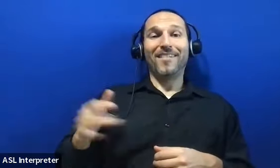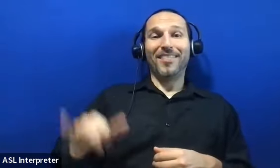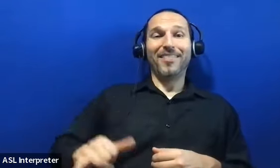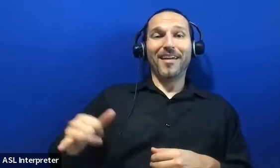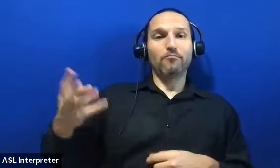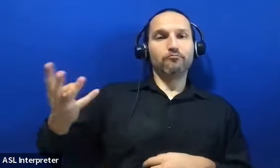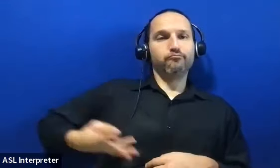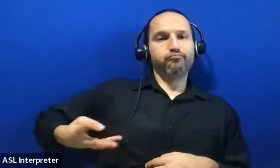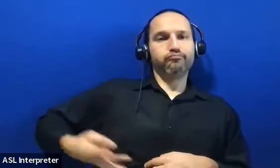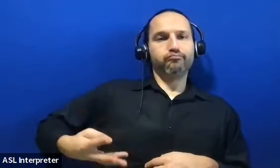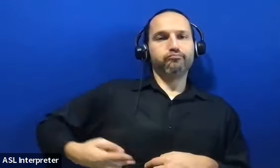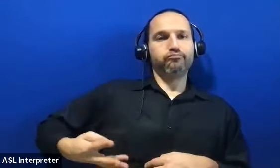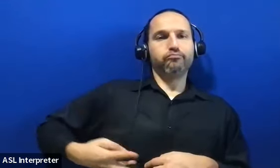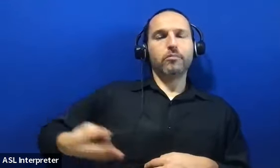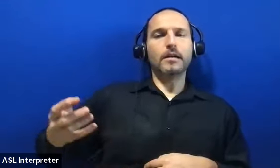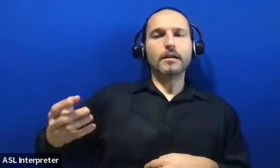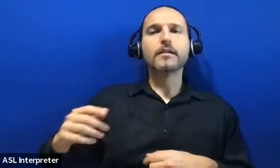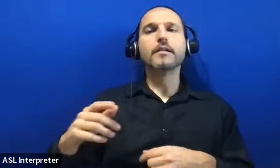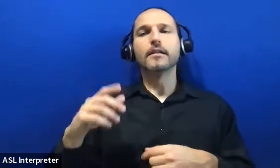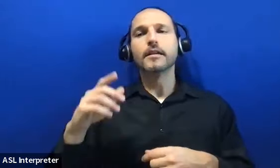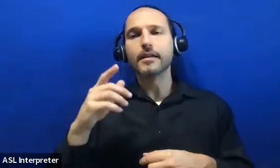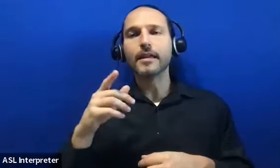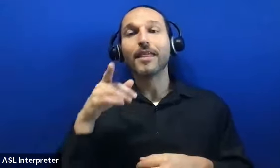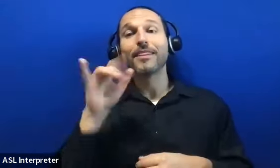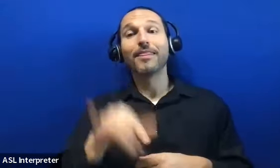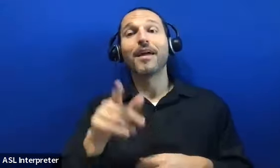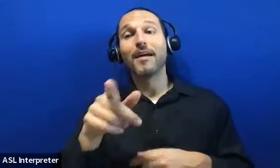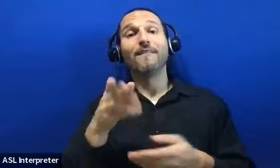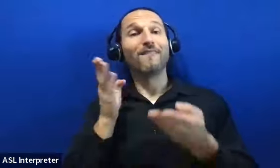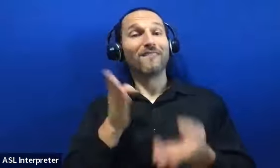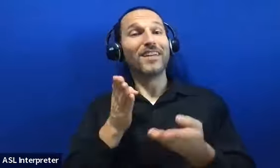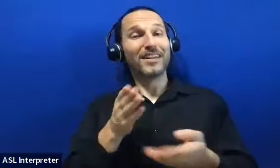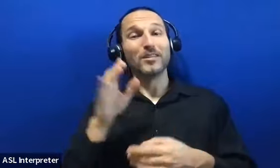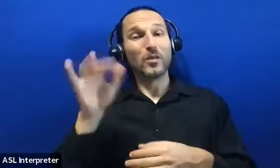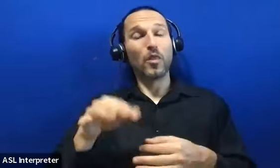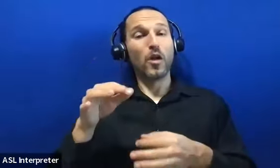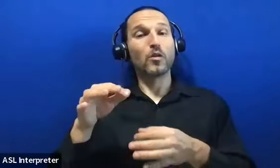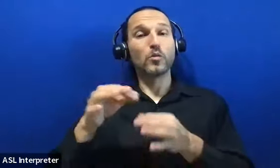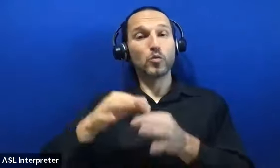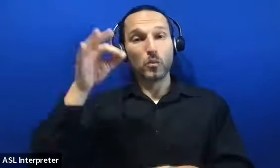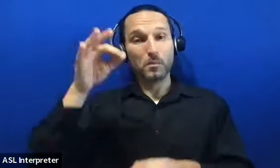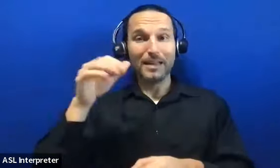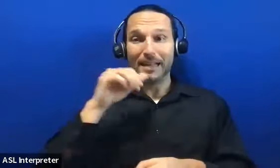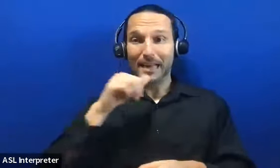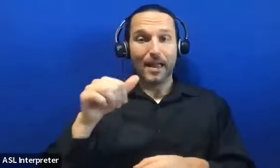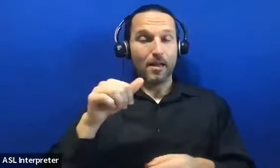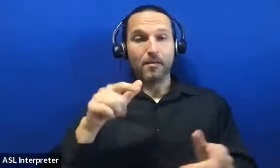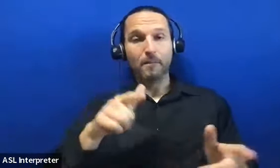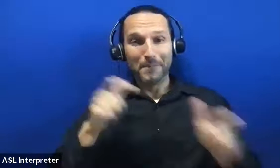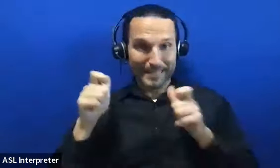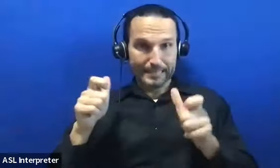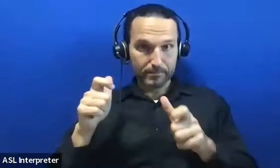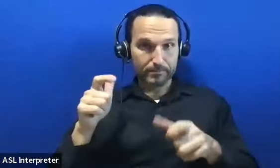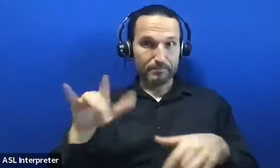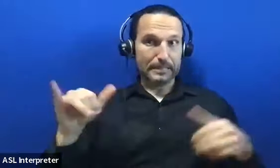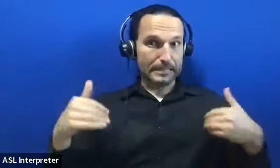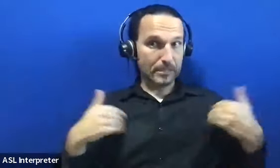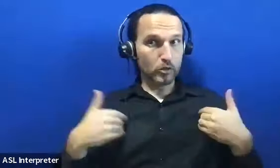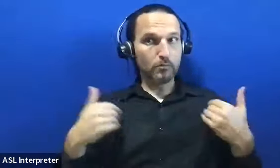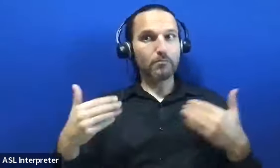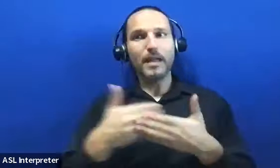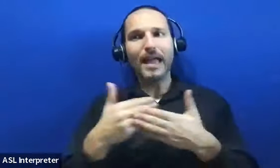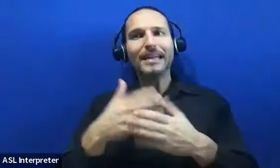away. Usually, the feeding tube is not directly placed in the stomach right away. Often in young babies, they are